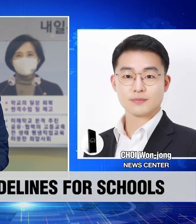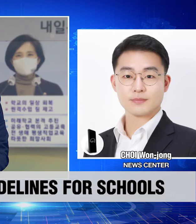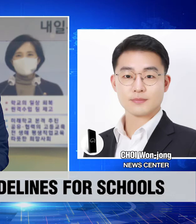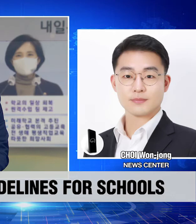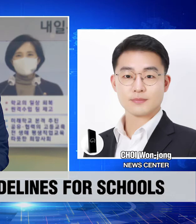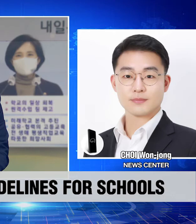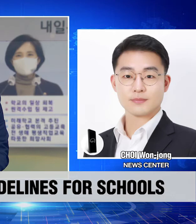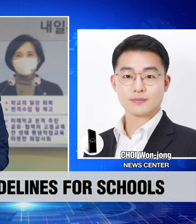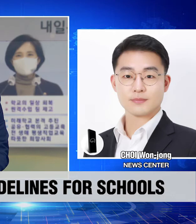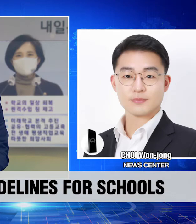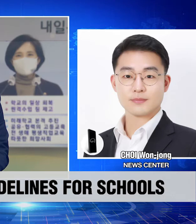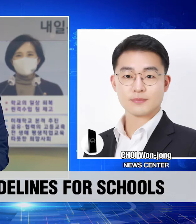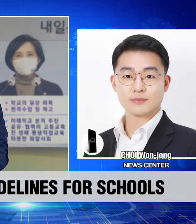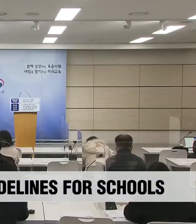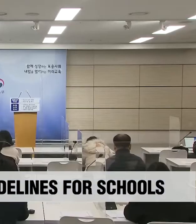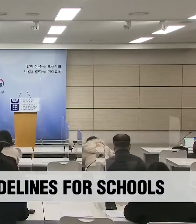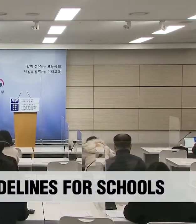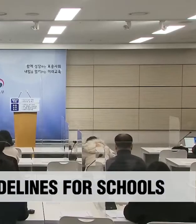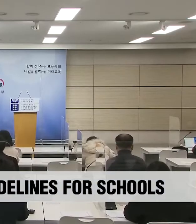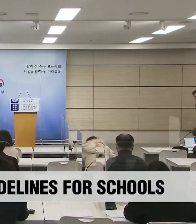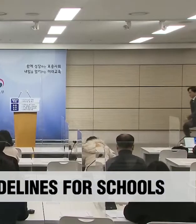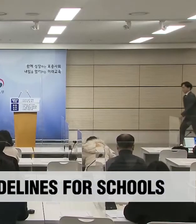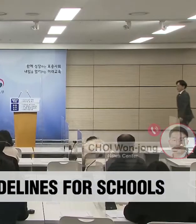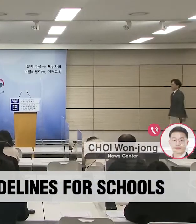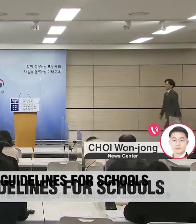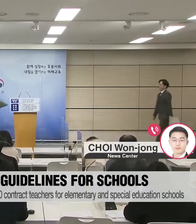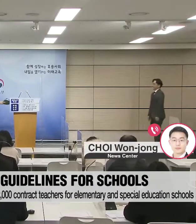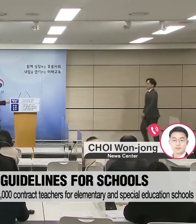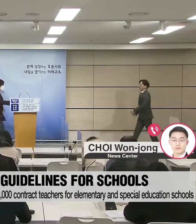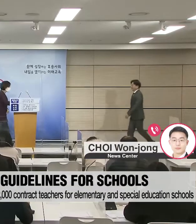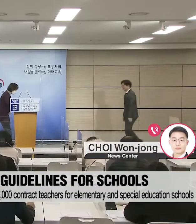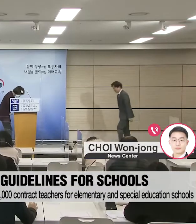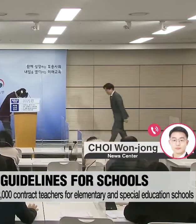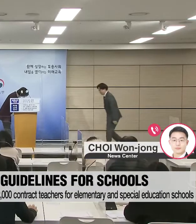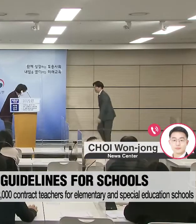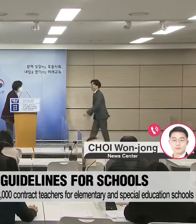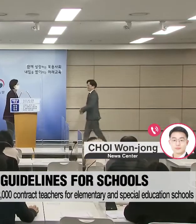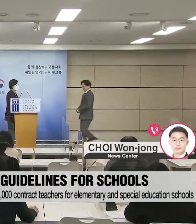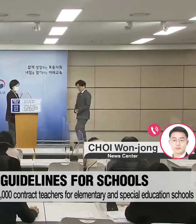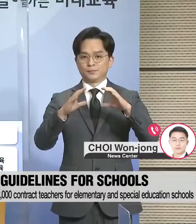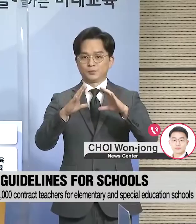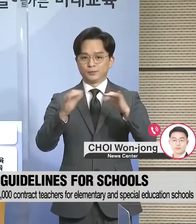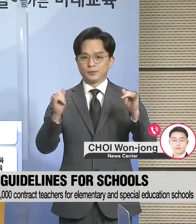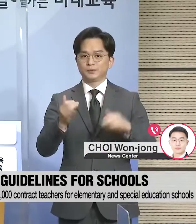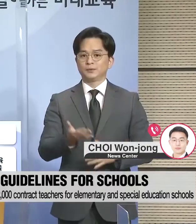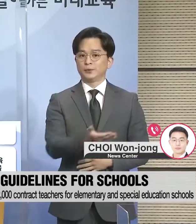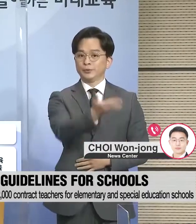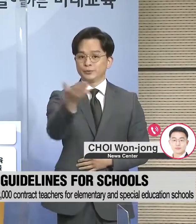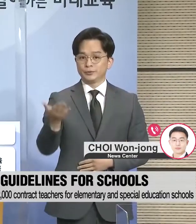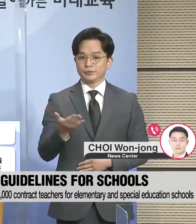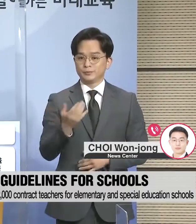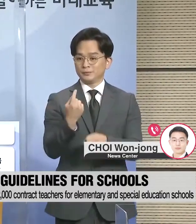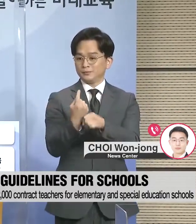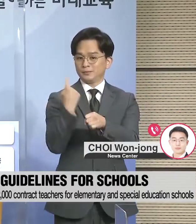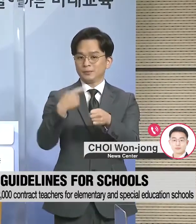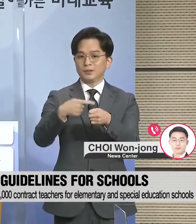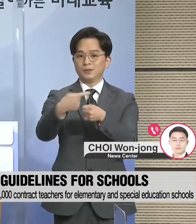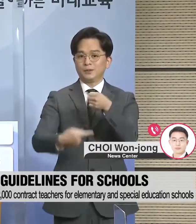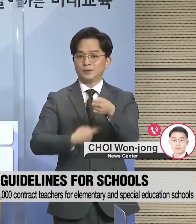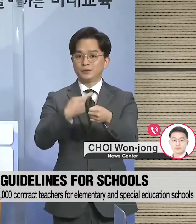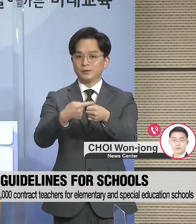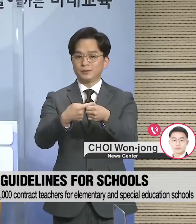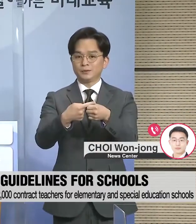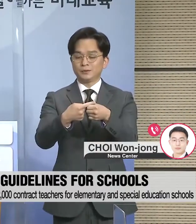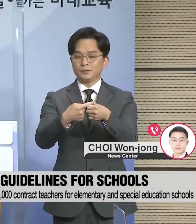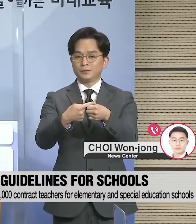ago, South Korea's education ministry announced new guidelines for reopening schools, you know, particularly for younger students who are in the first, second,